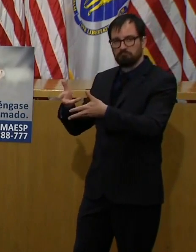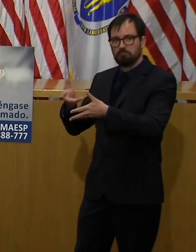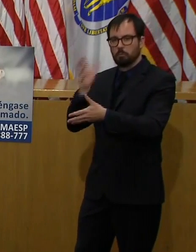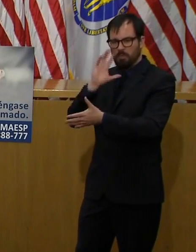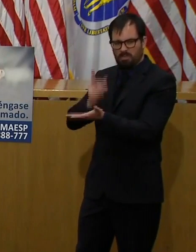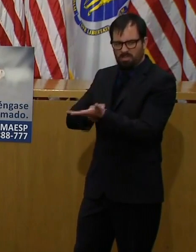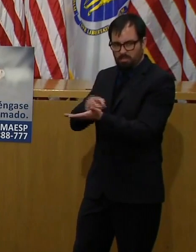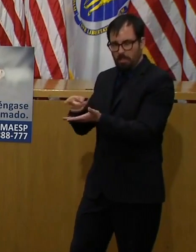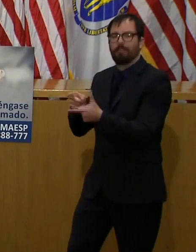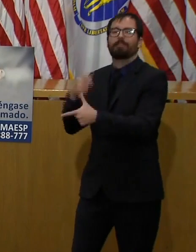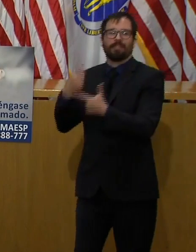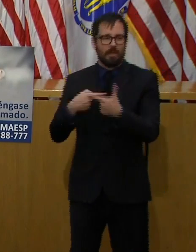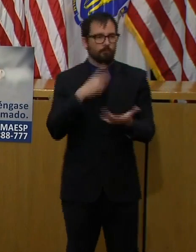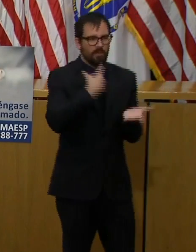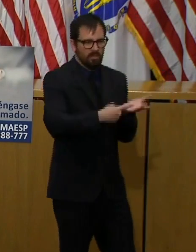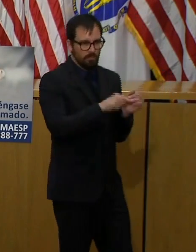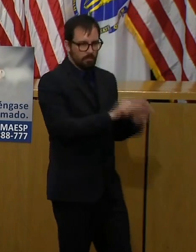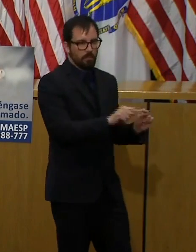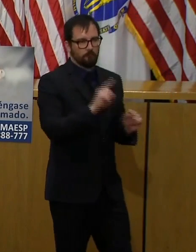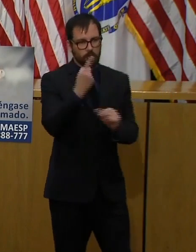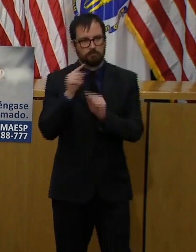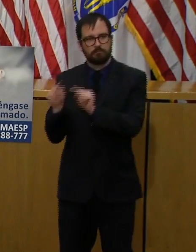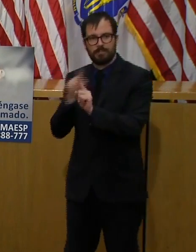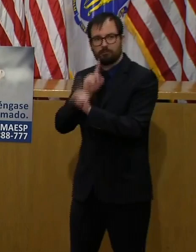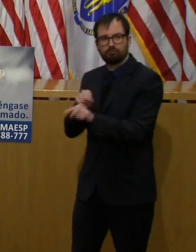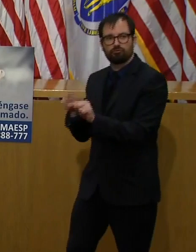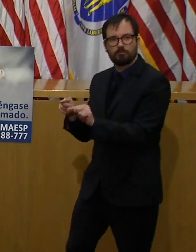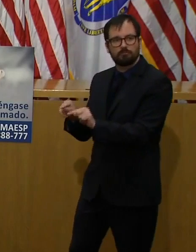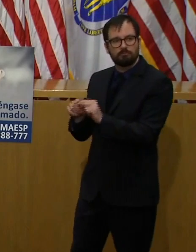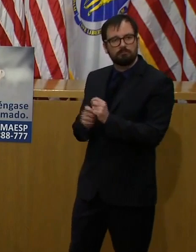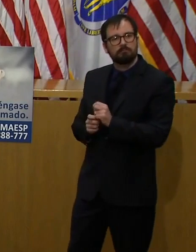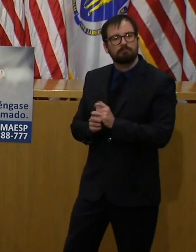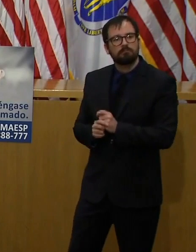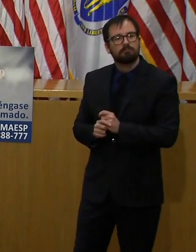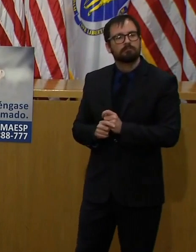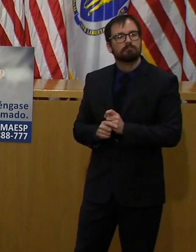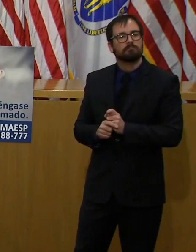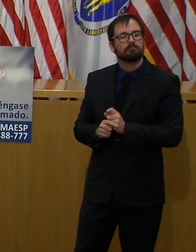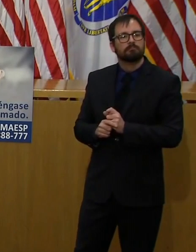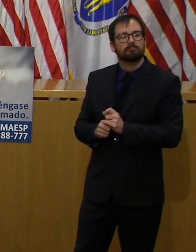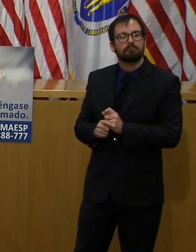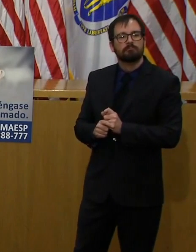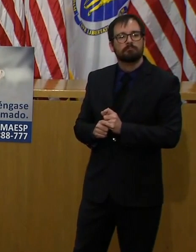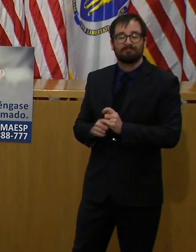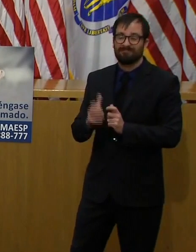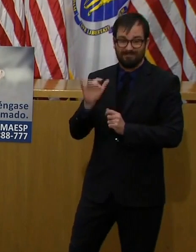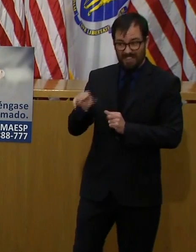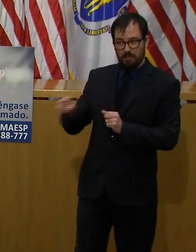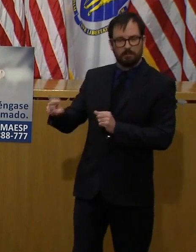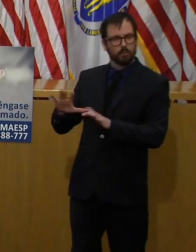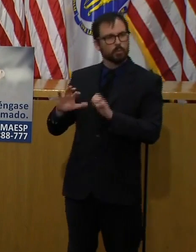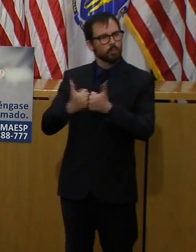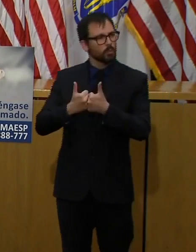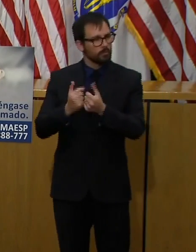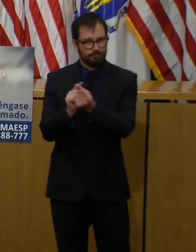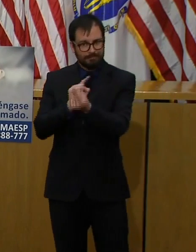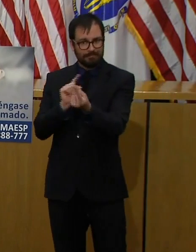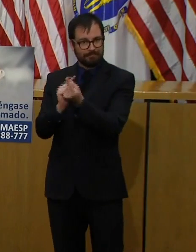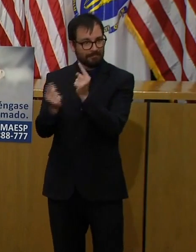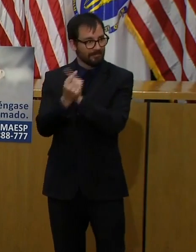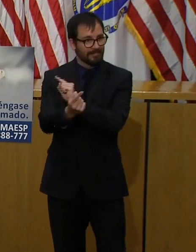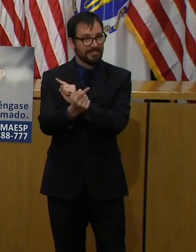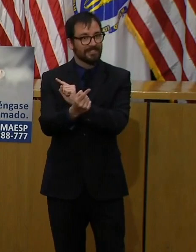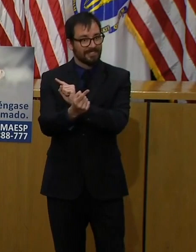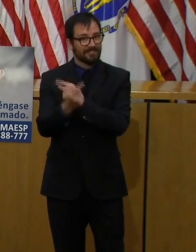distancing is very, very challenging. So we've been working with the shelters and with municipalities around creating social distancing within